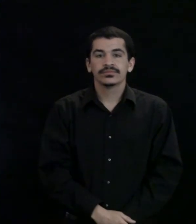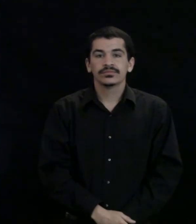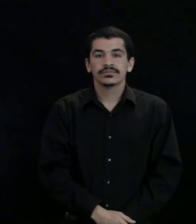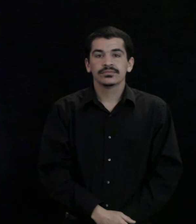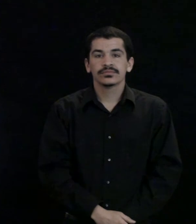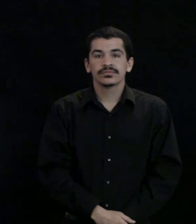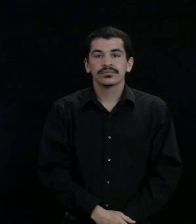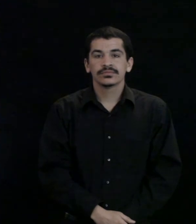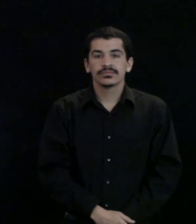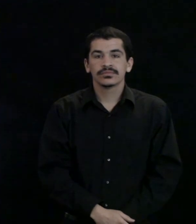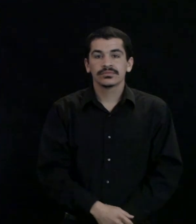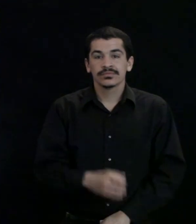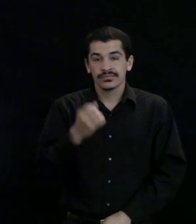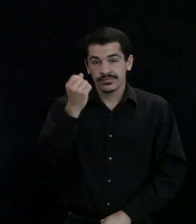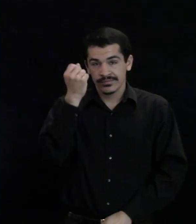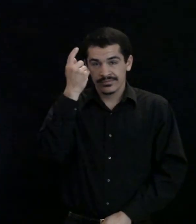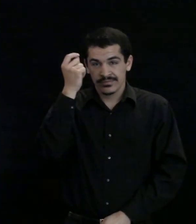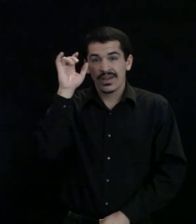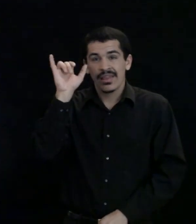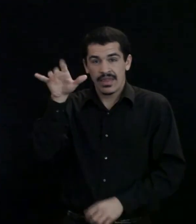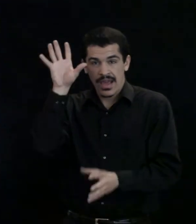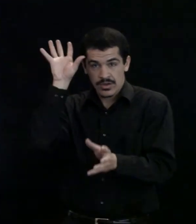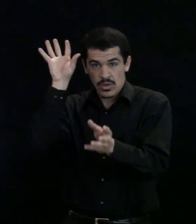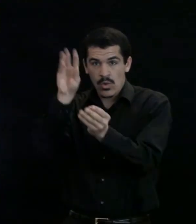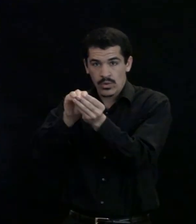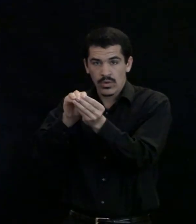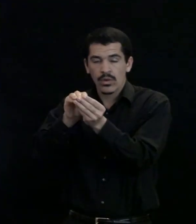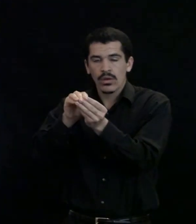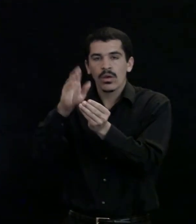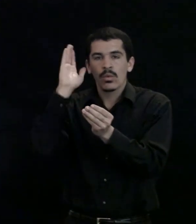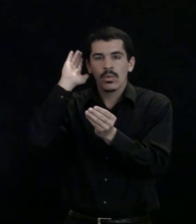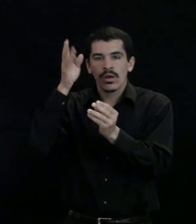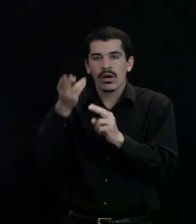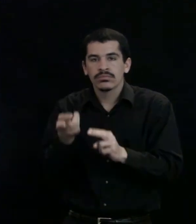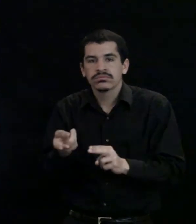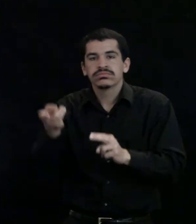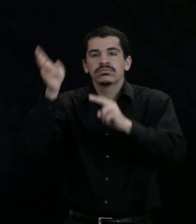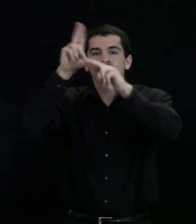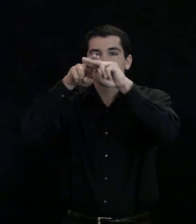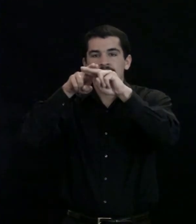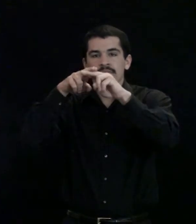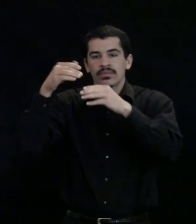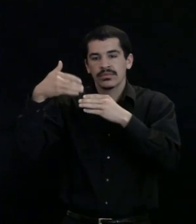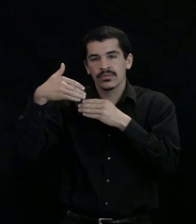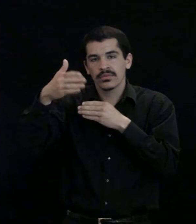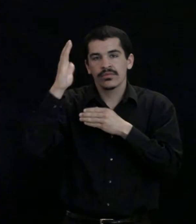This number will increase in the next 30 years.